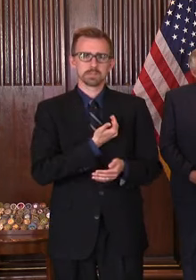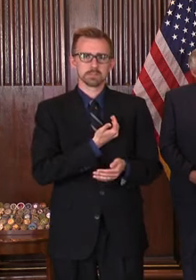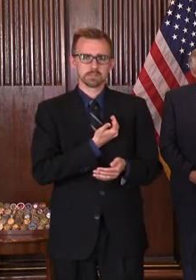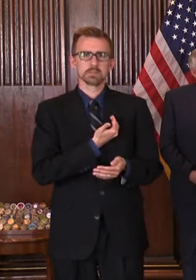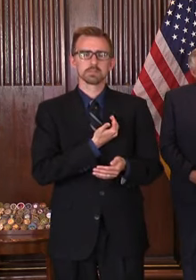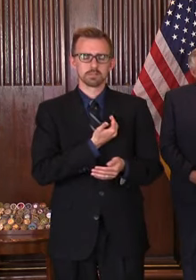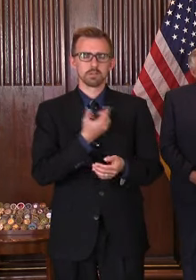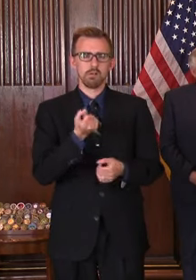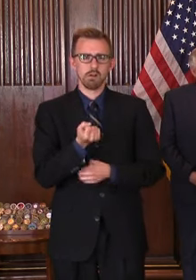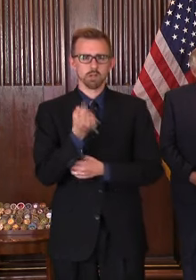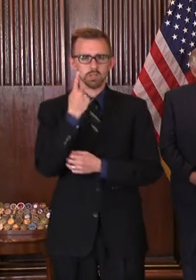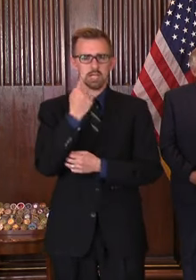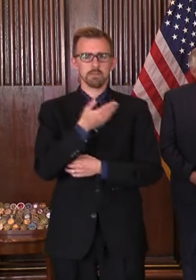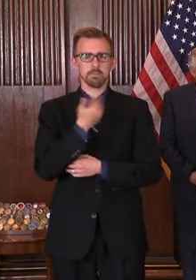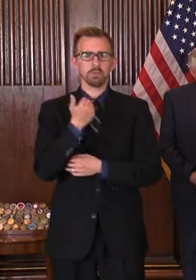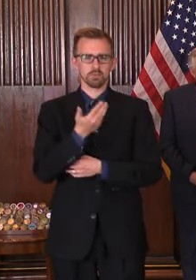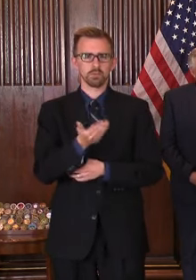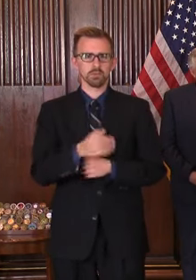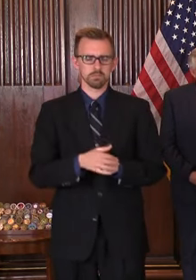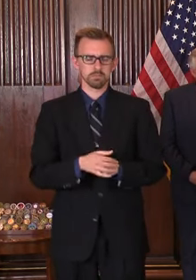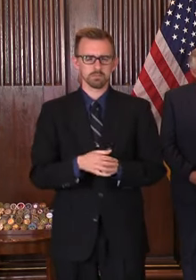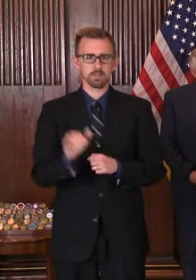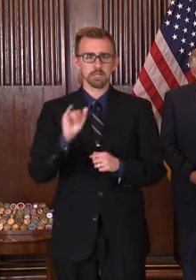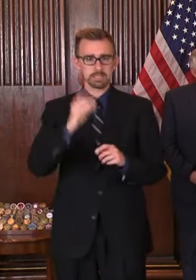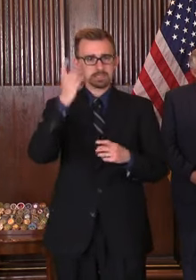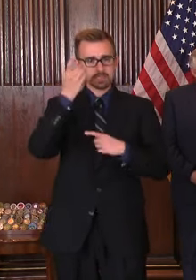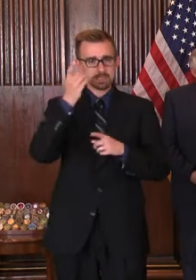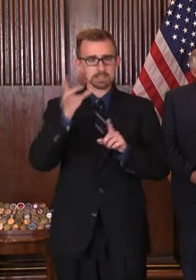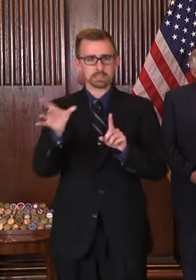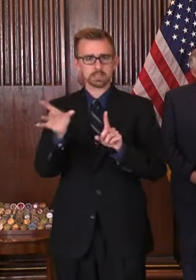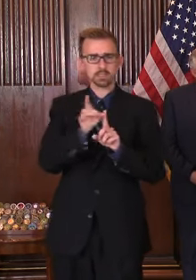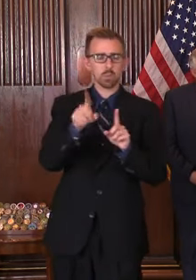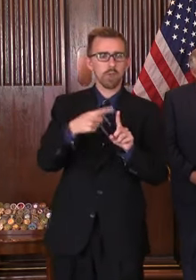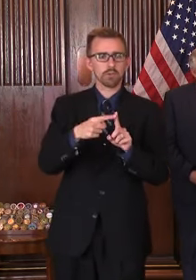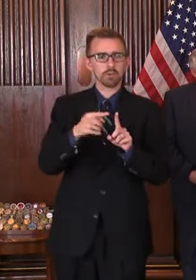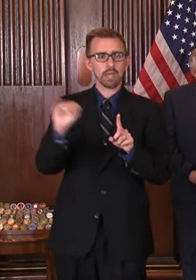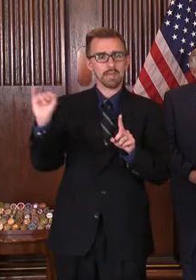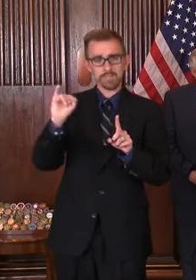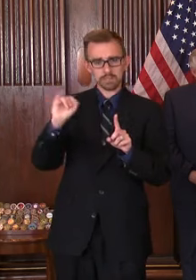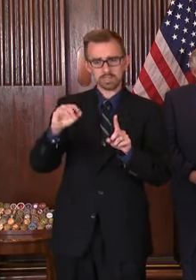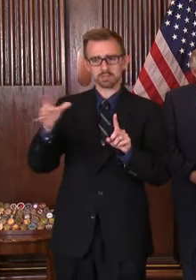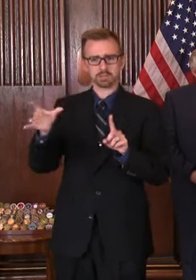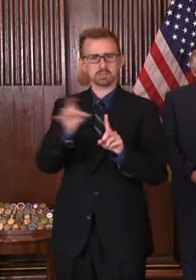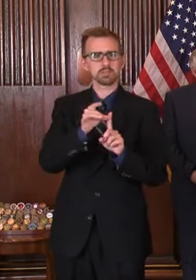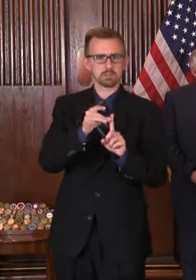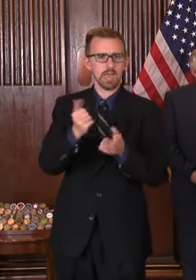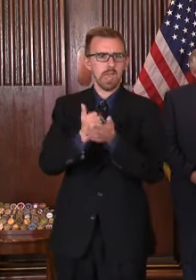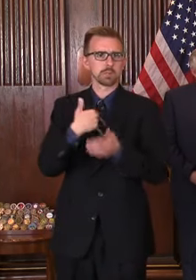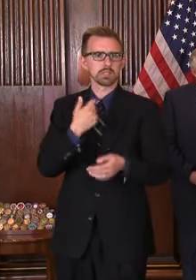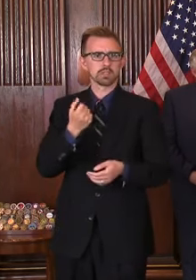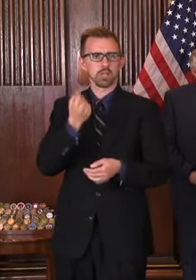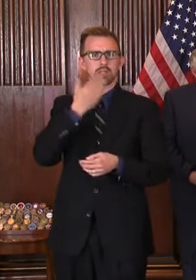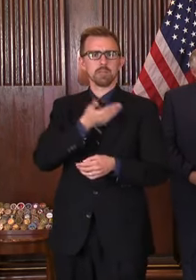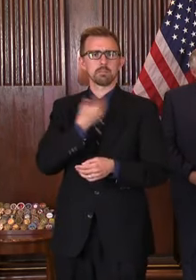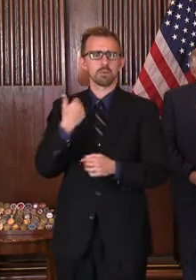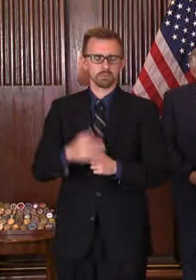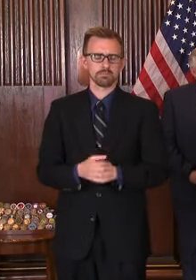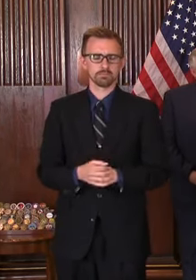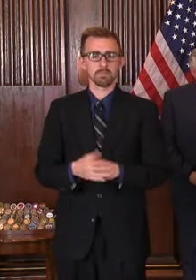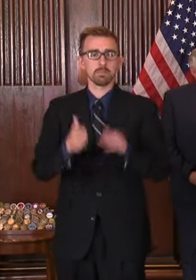it helps us understand what a contagious disease is, what an infectious disease is. The person who